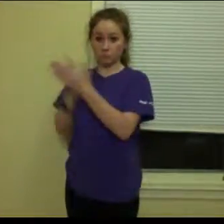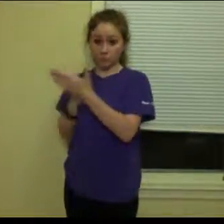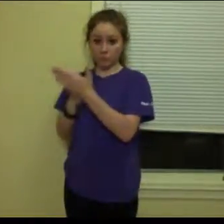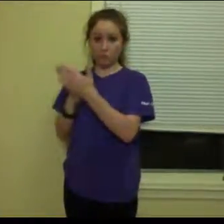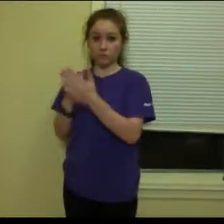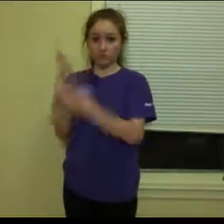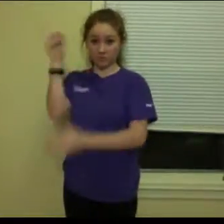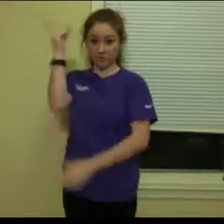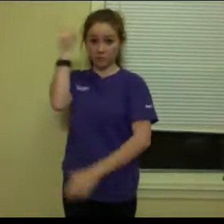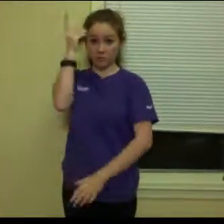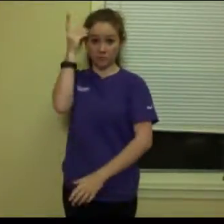understandings.